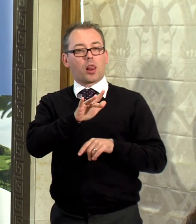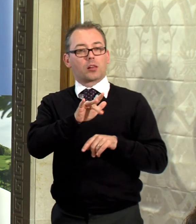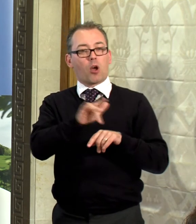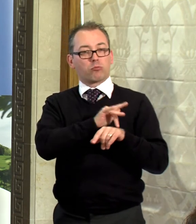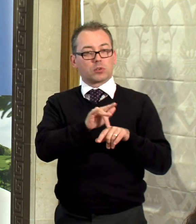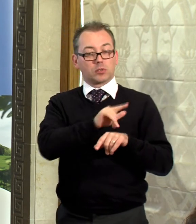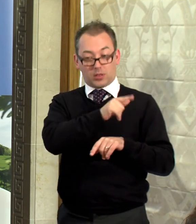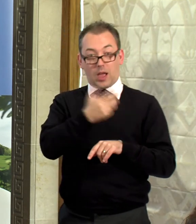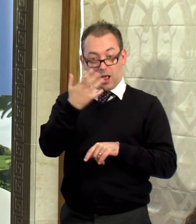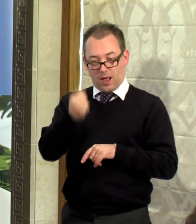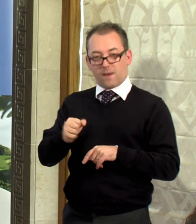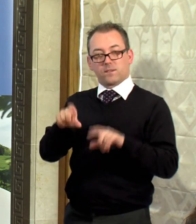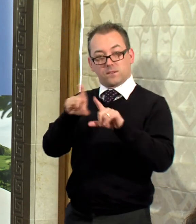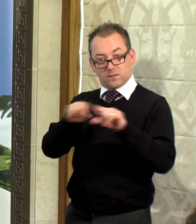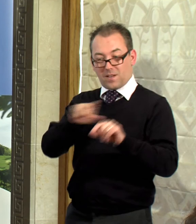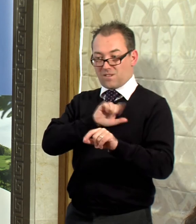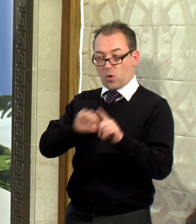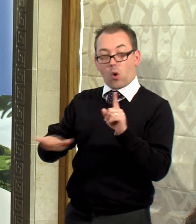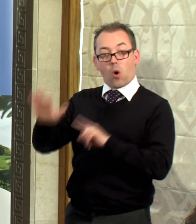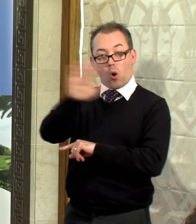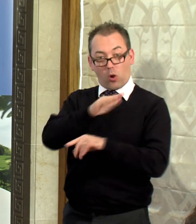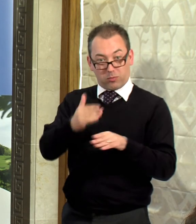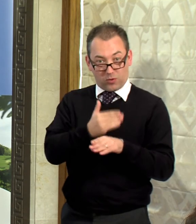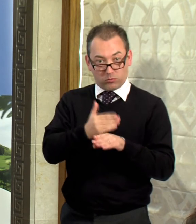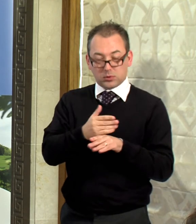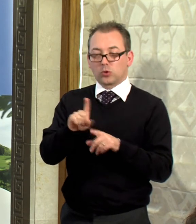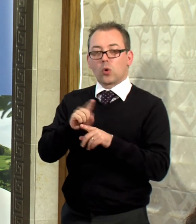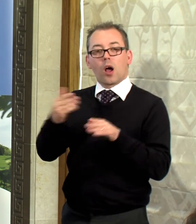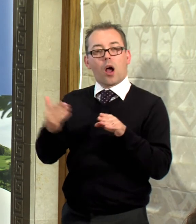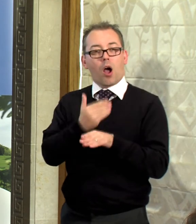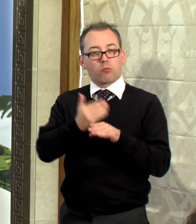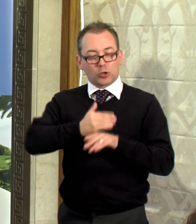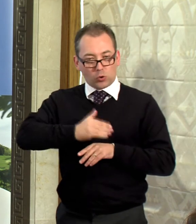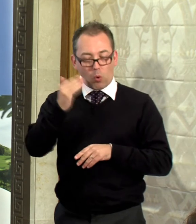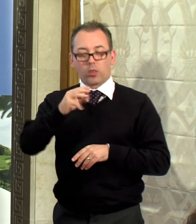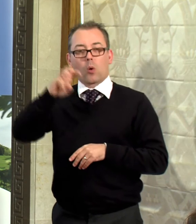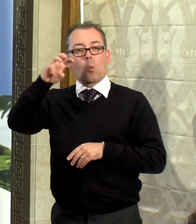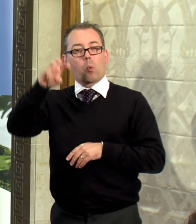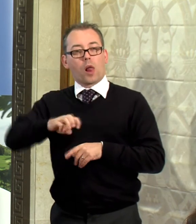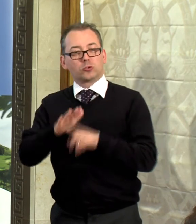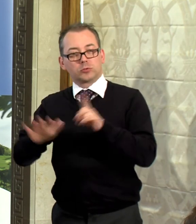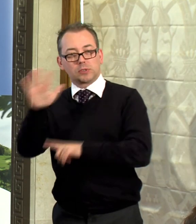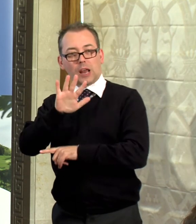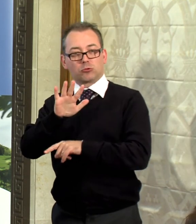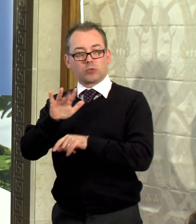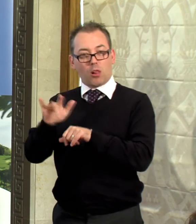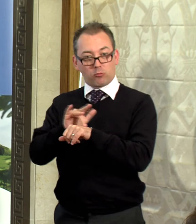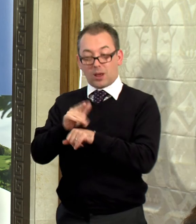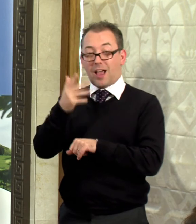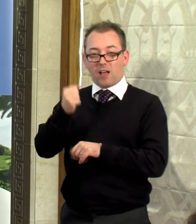for all performances, and with Opera North and Welsh National Opera, which usually provide